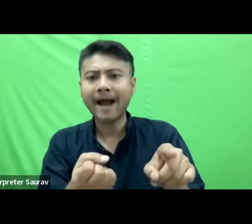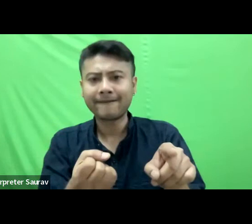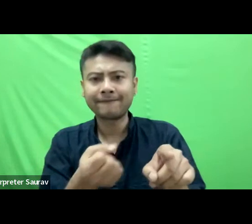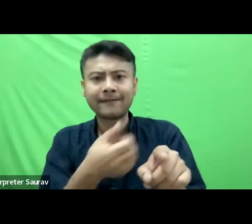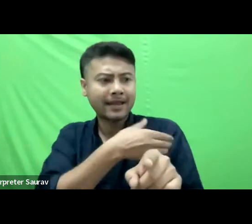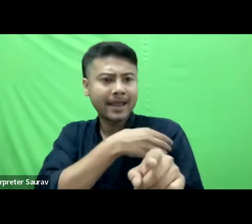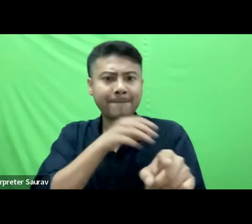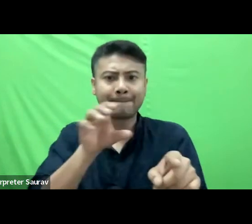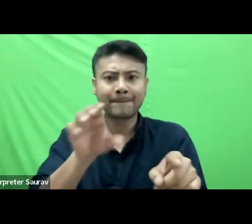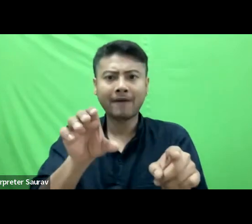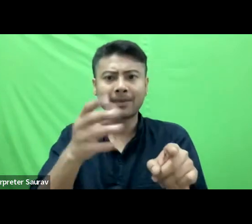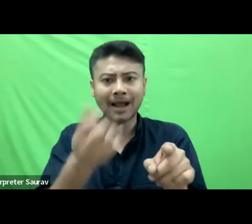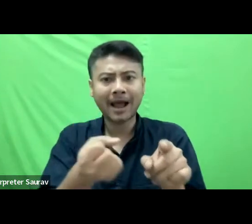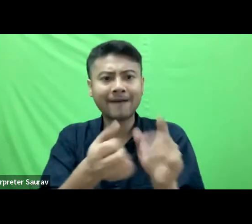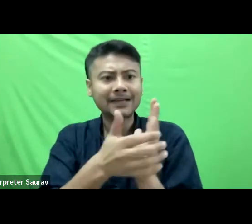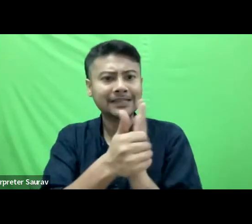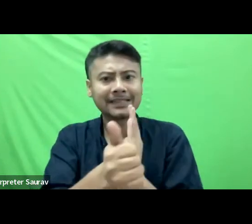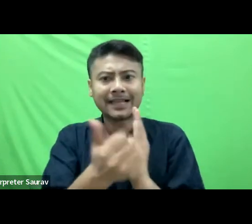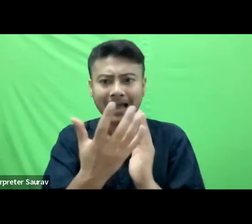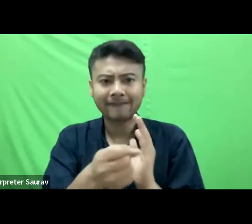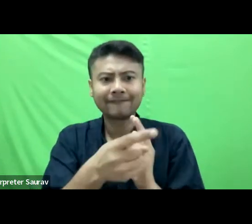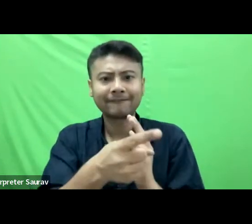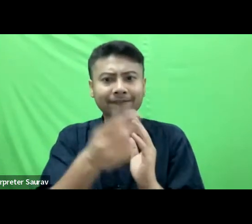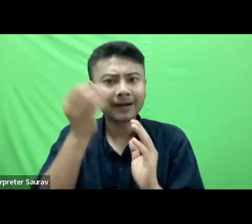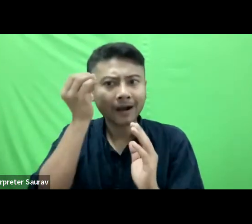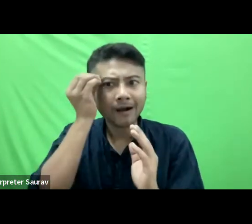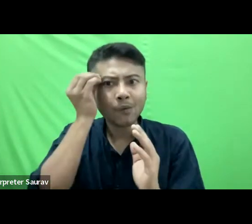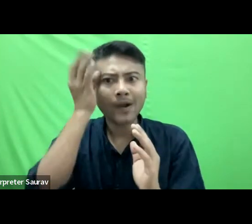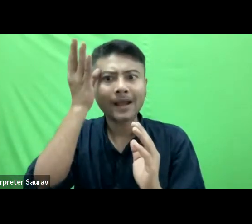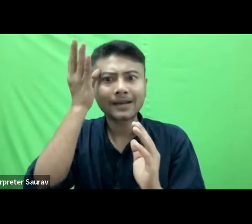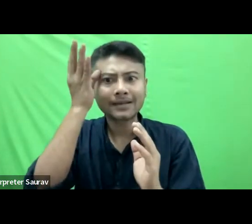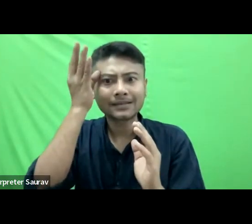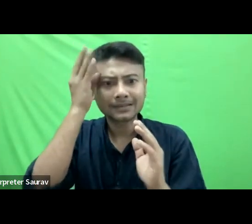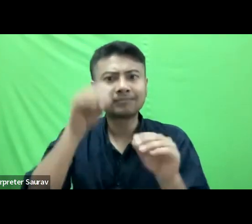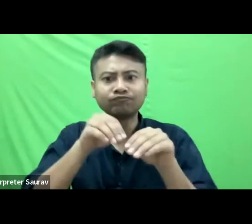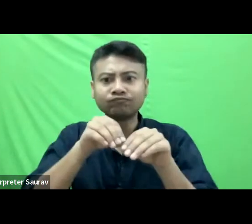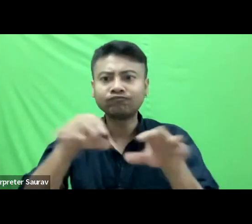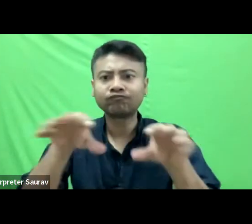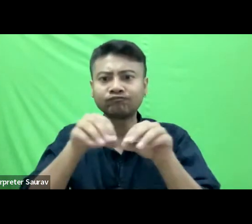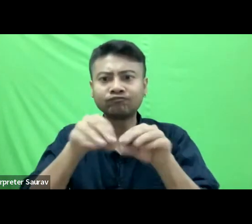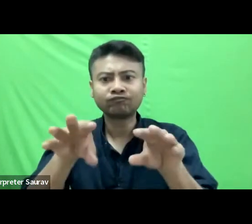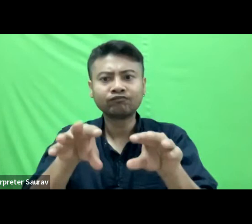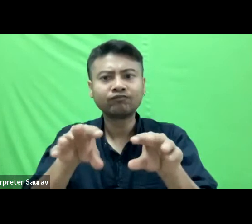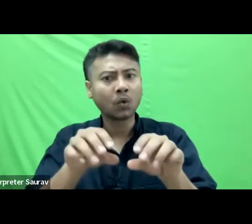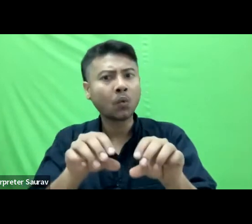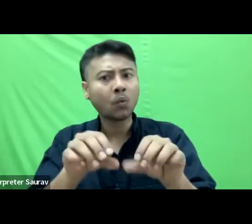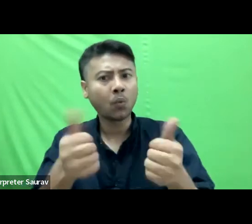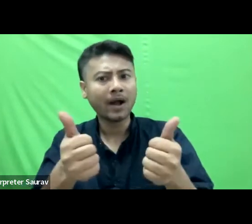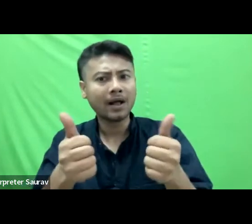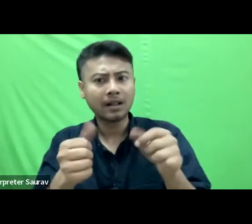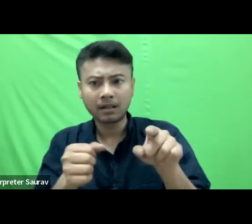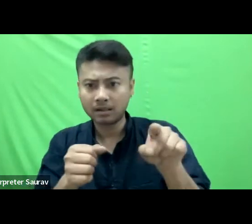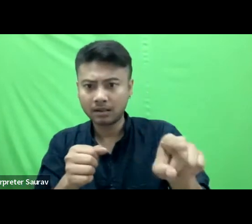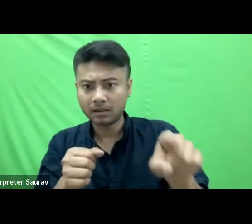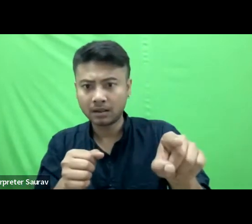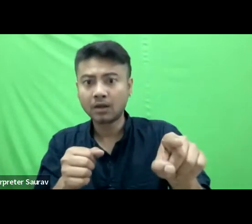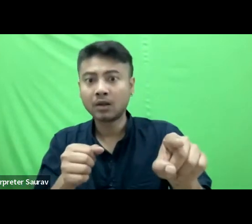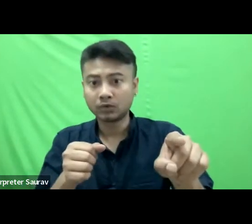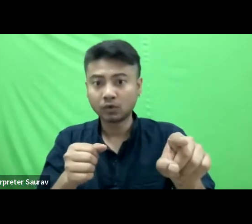in their surroundings. For instance, again, following up on the data from the Participatory Data Collection